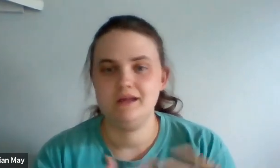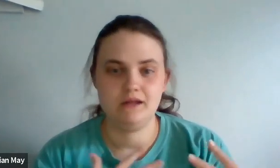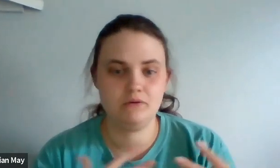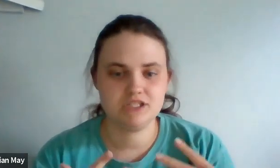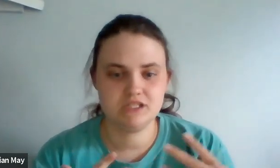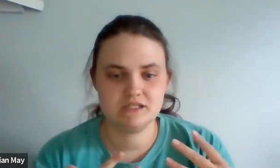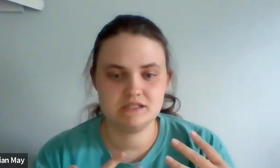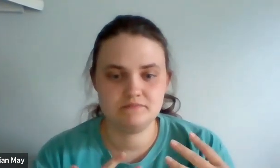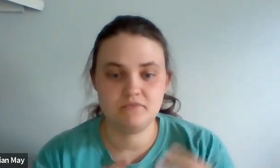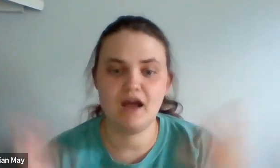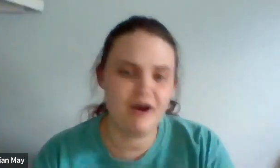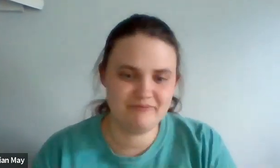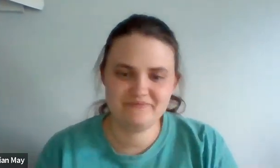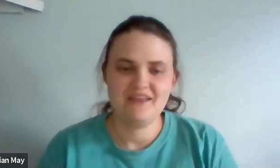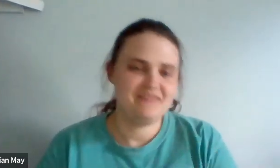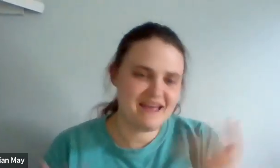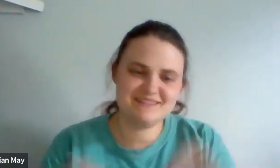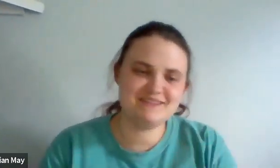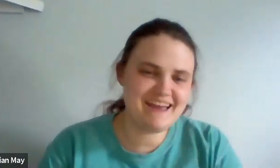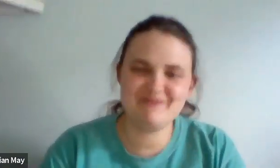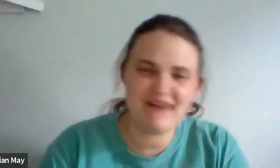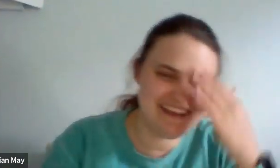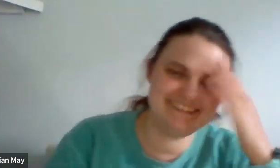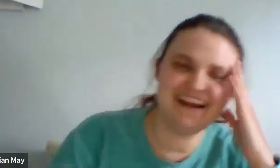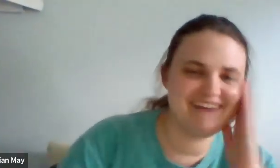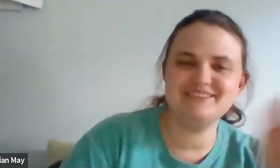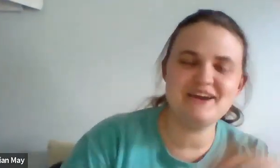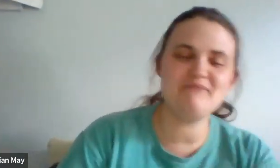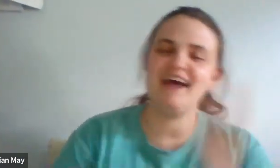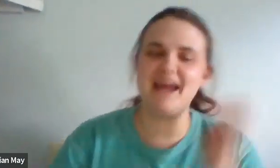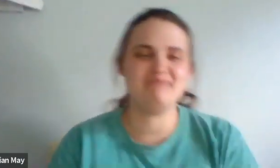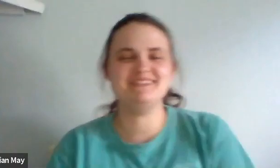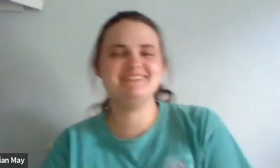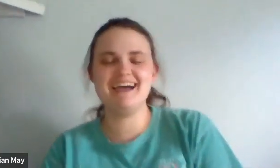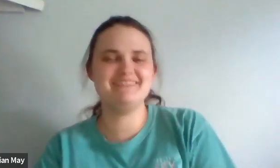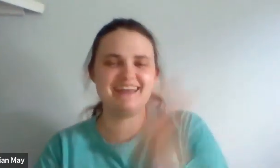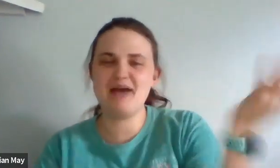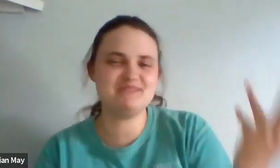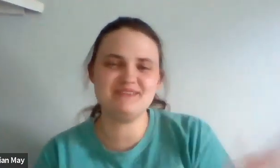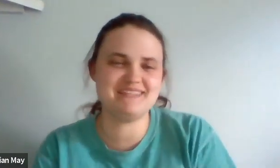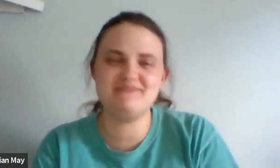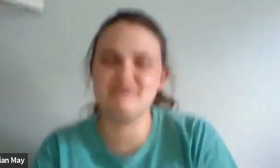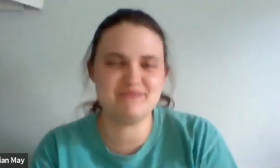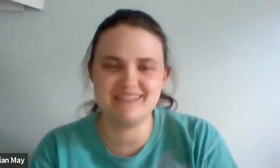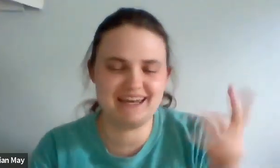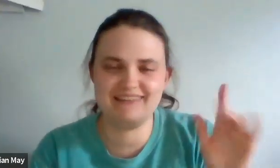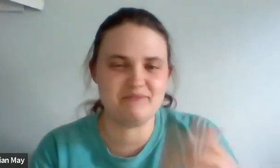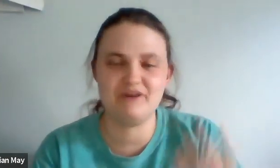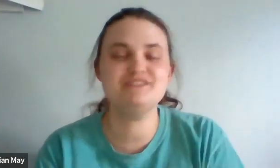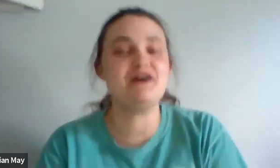Any questions? Oh, why did that happens. That happens like the same thing with Miss Katie in library. So